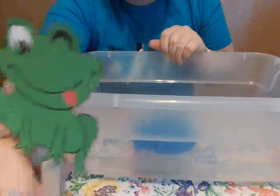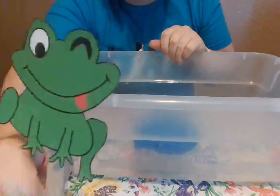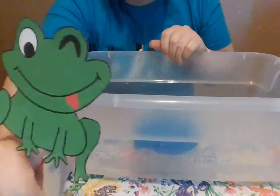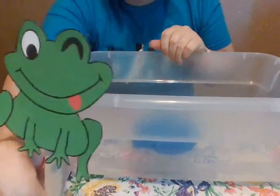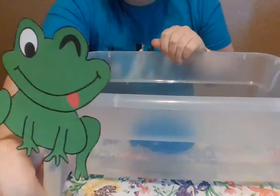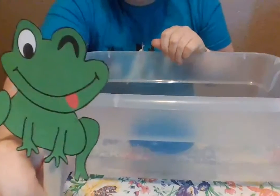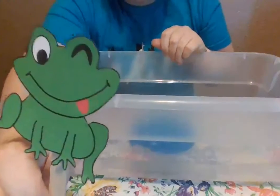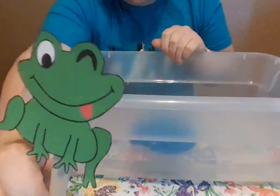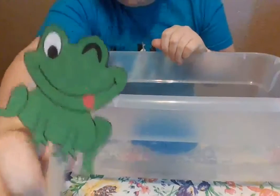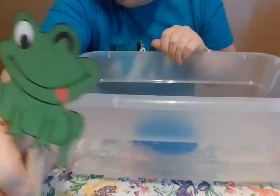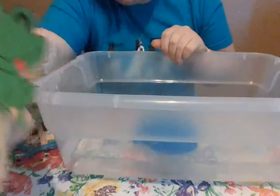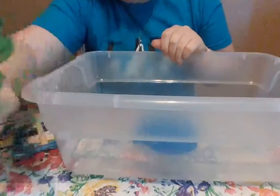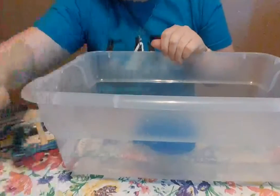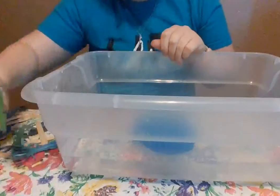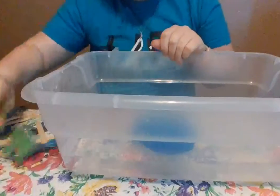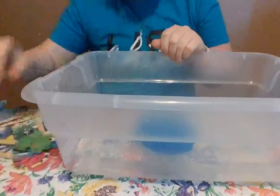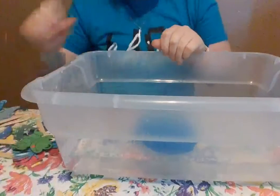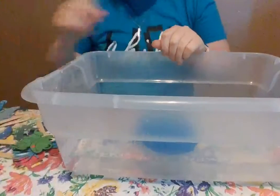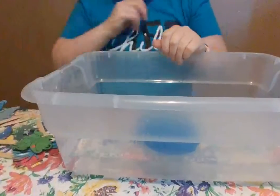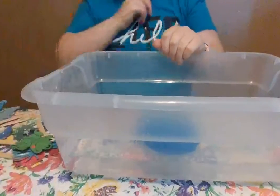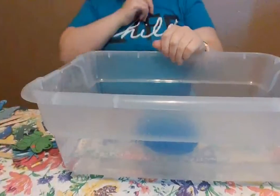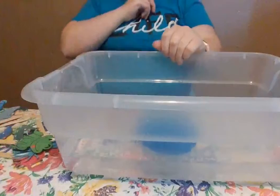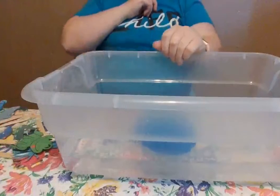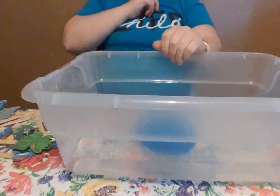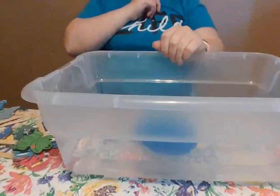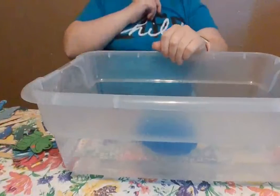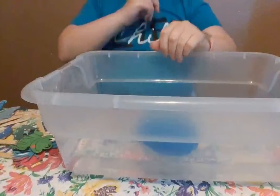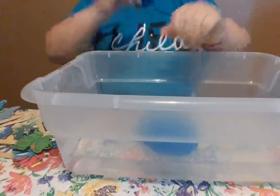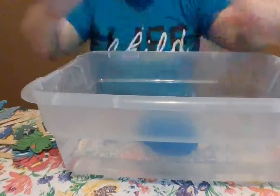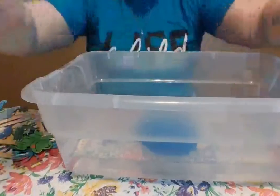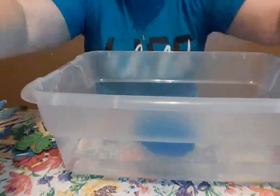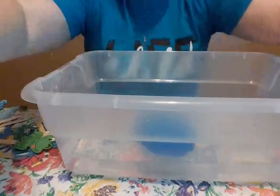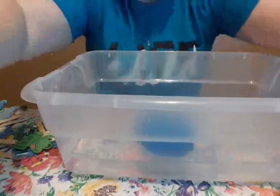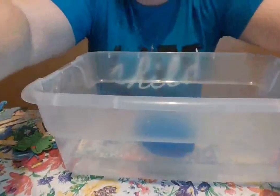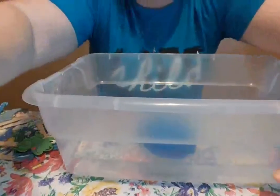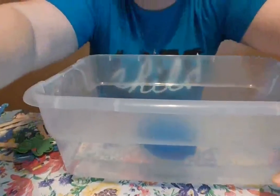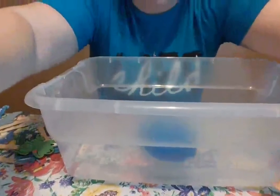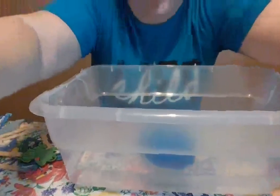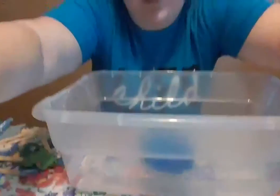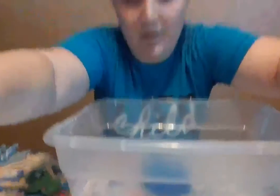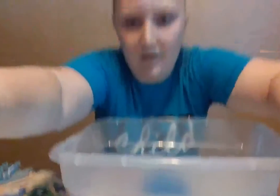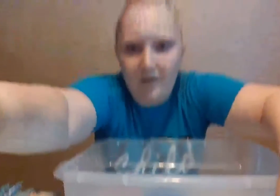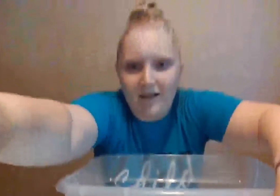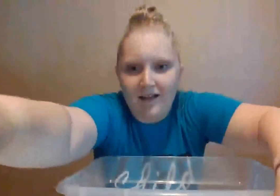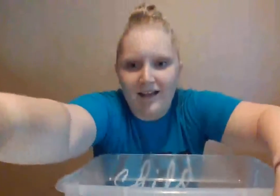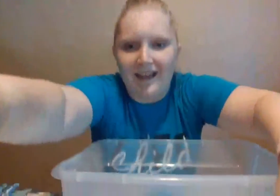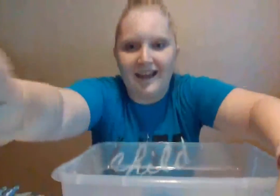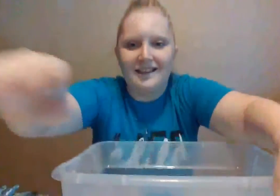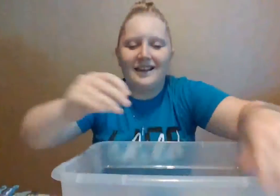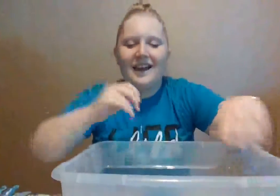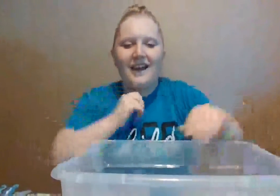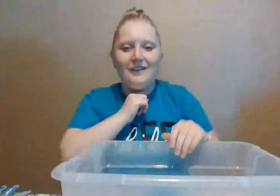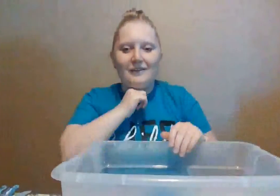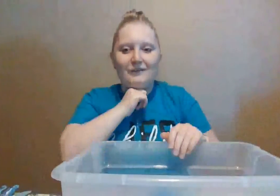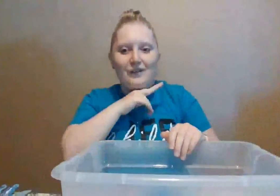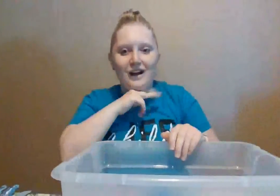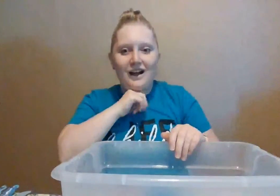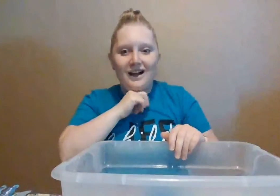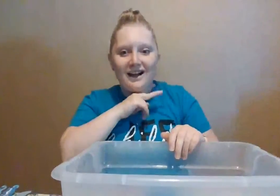Do you know what it is? It's a, bring it up. It's a frog.